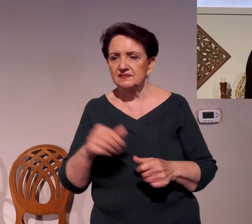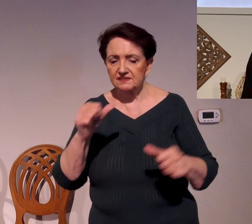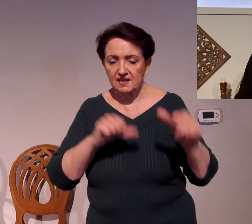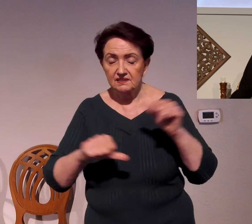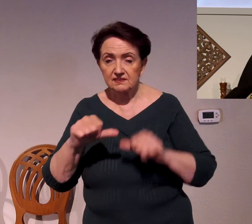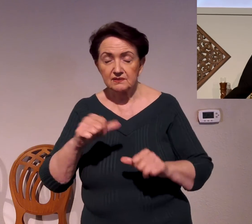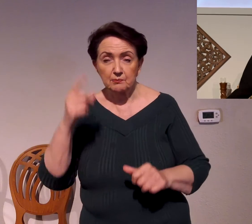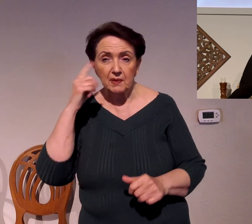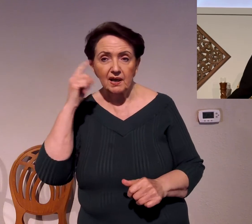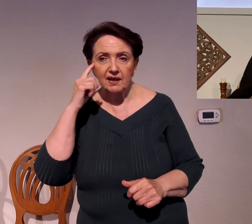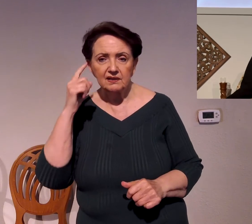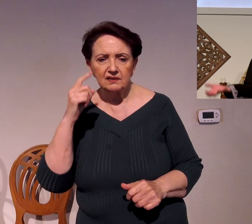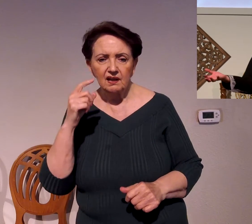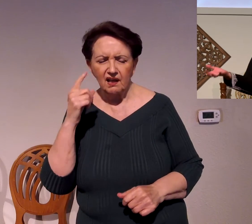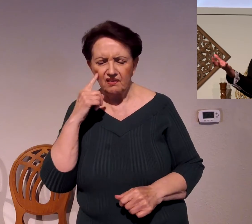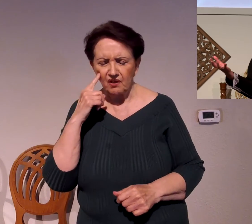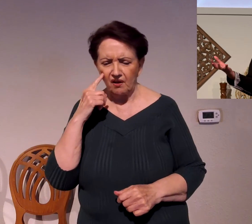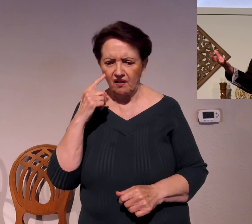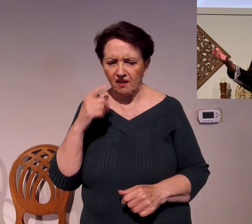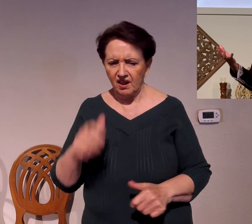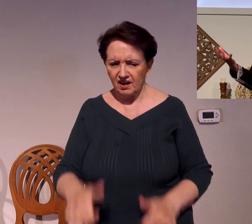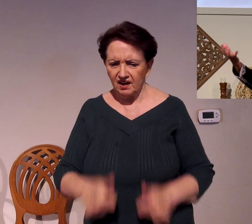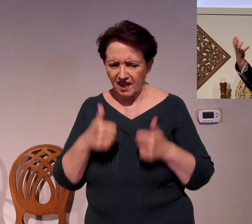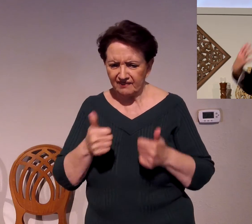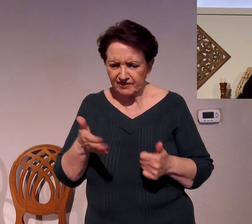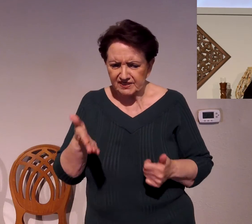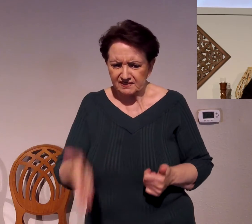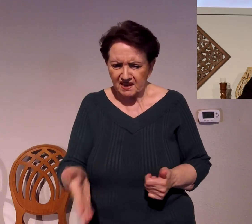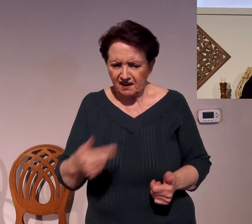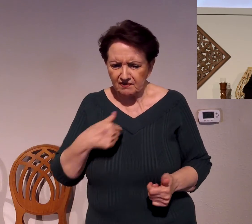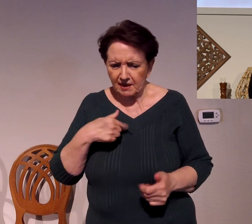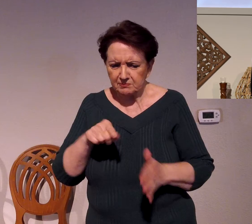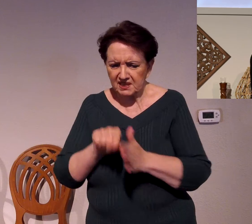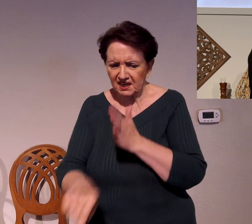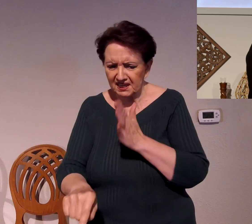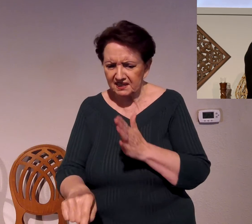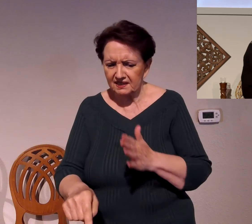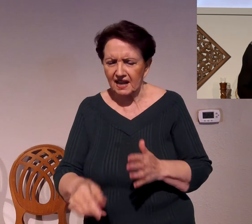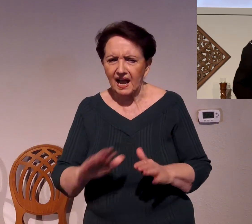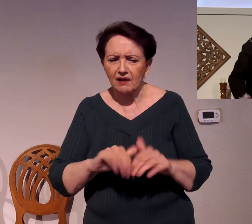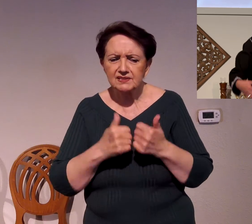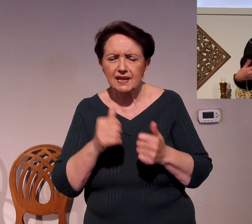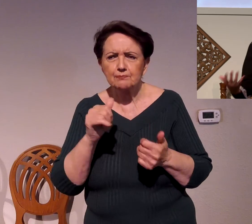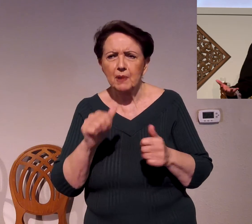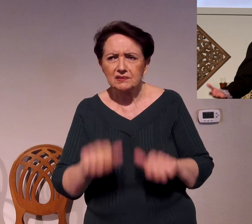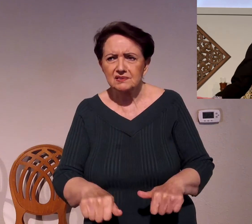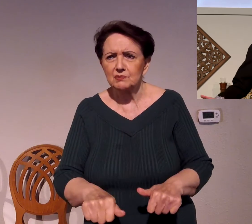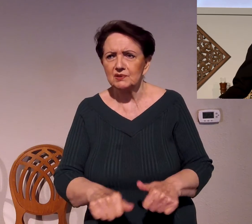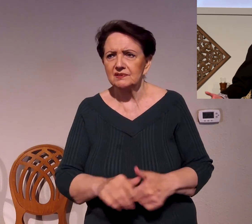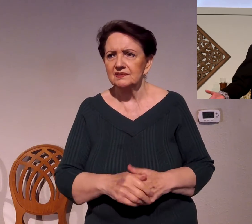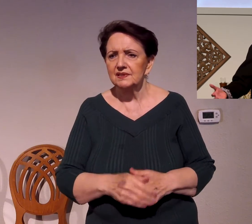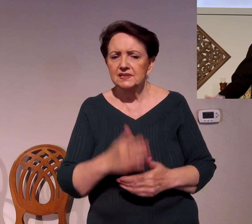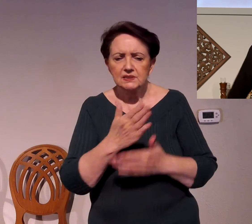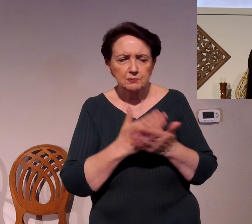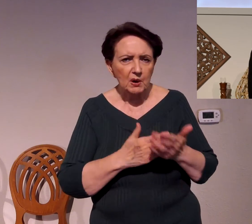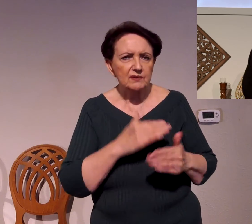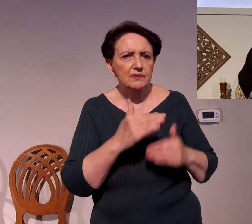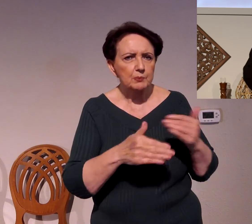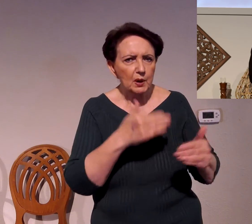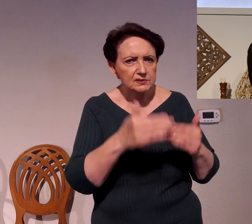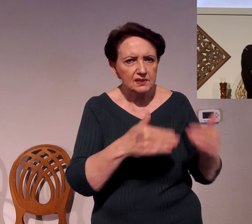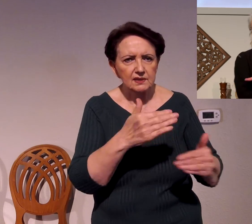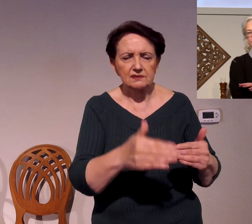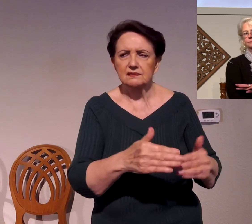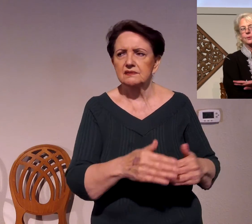my God, there's life right there, and I'm ripping it out. How is that possible? Because it's just part of the process, right? And you